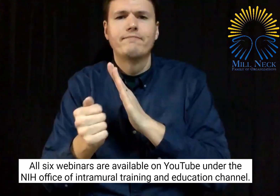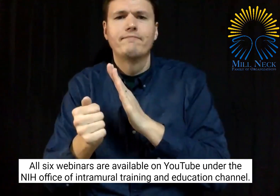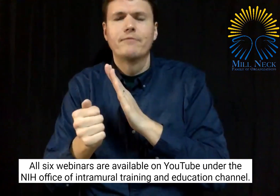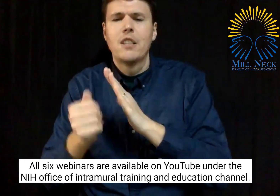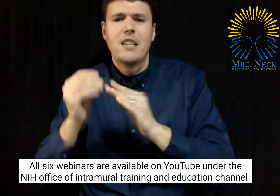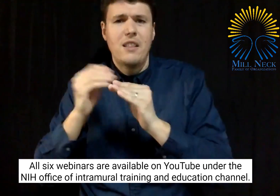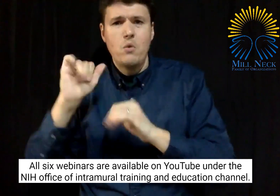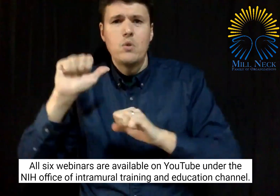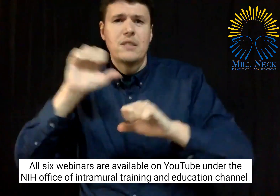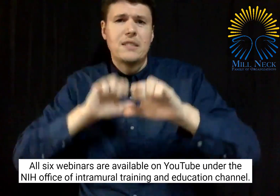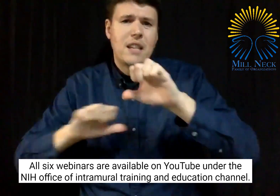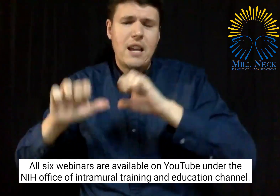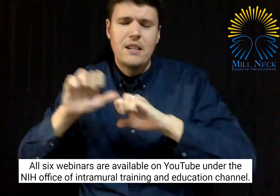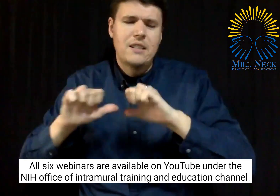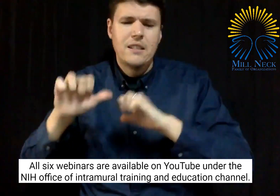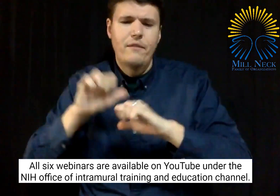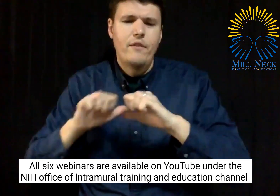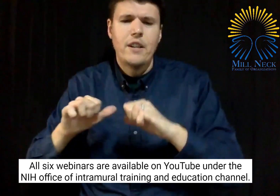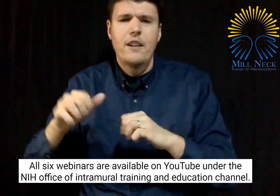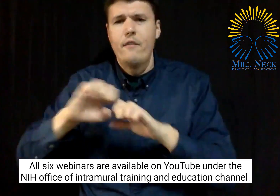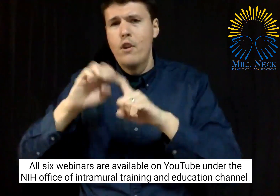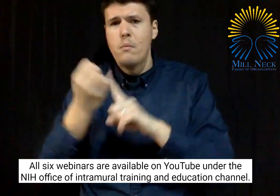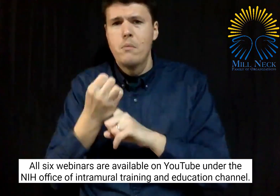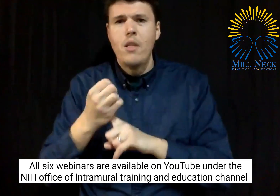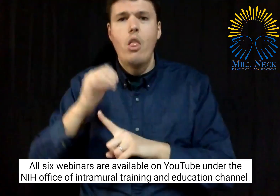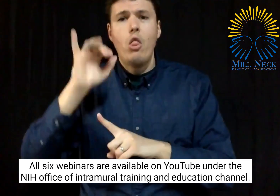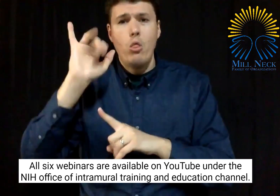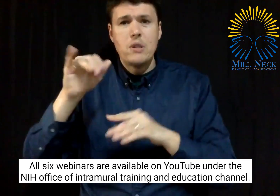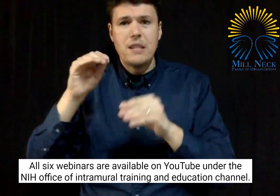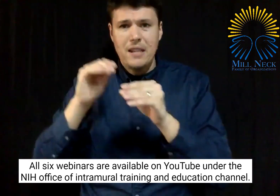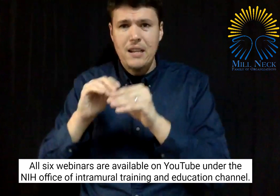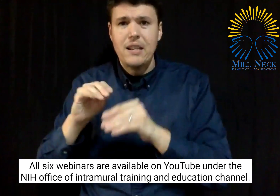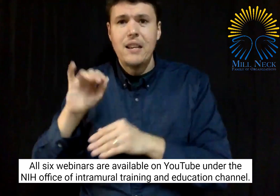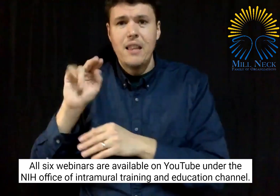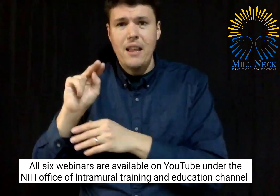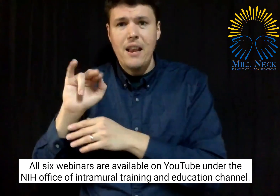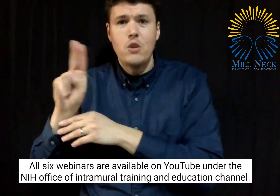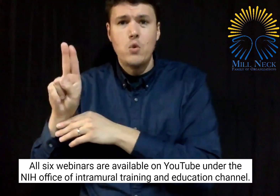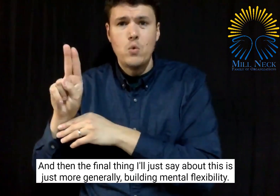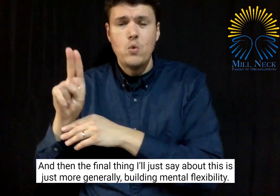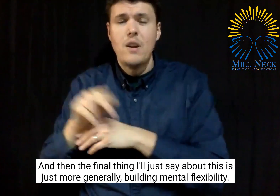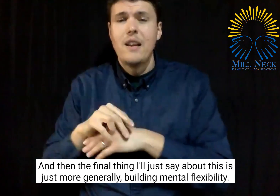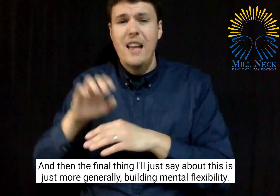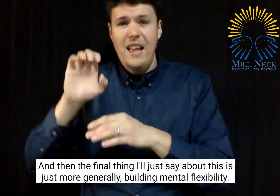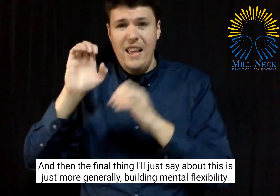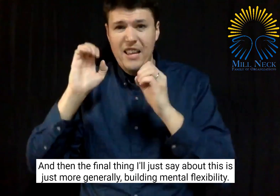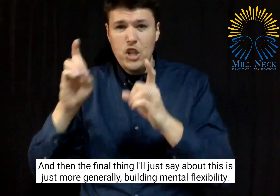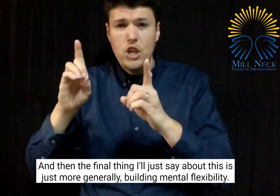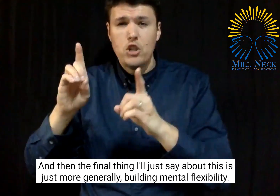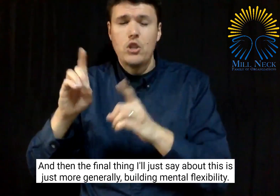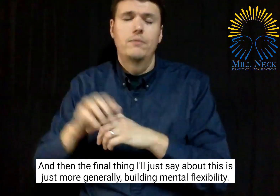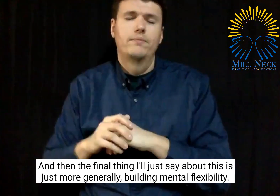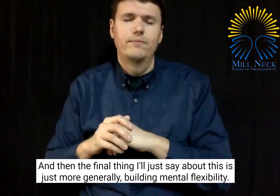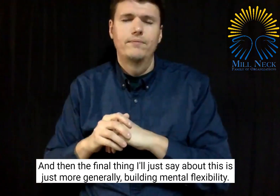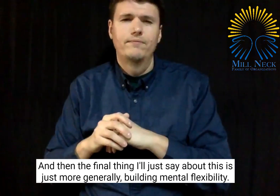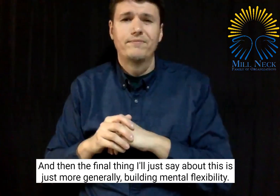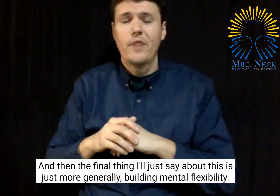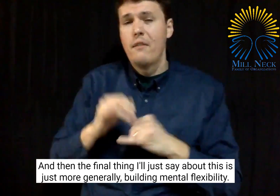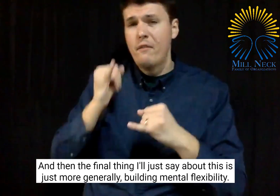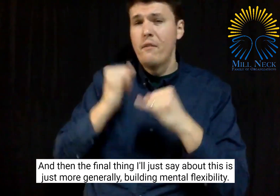on YouTube under the NIH Office of Intramural Training and Education channel. And then the final thing I'll just say about this is